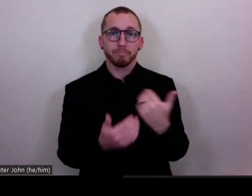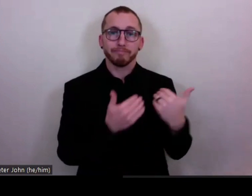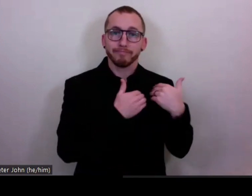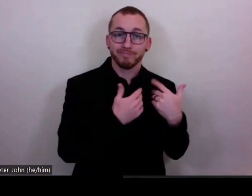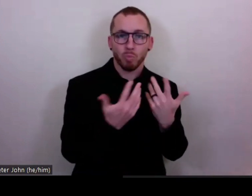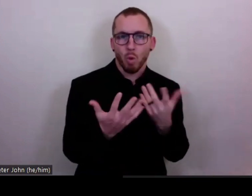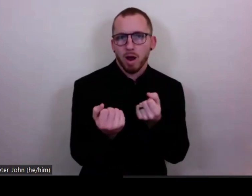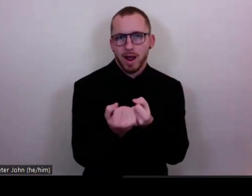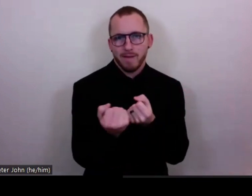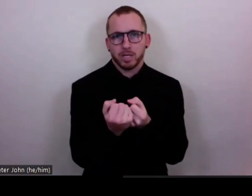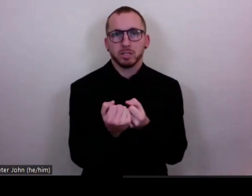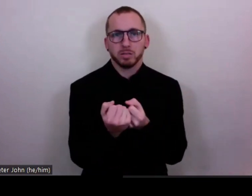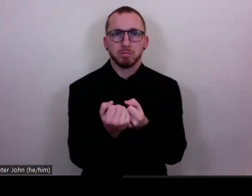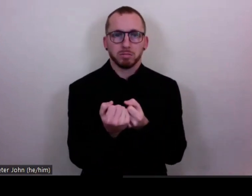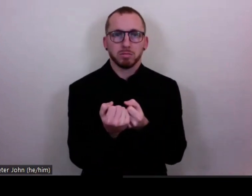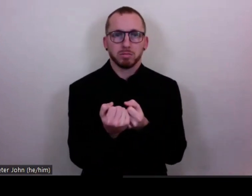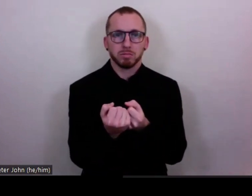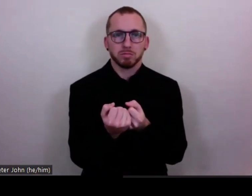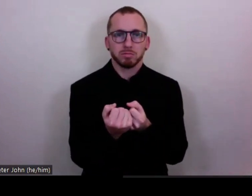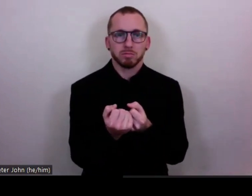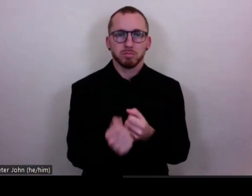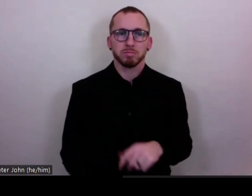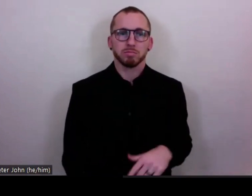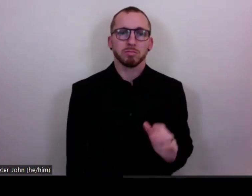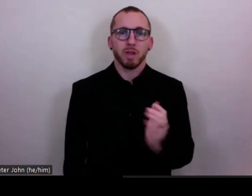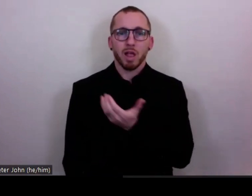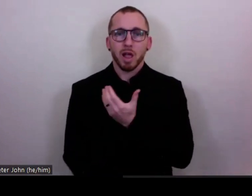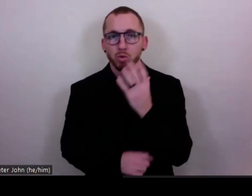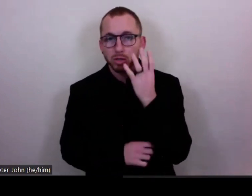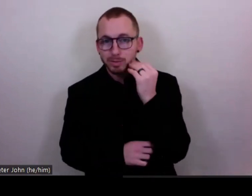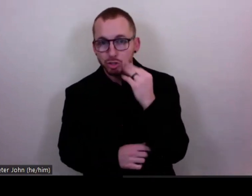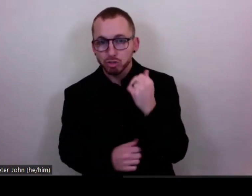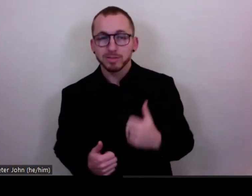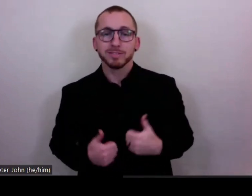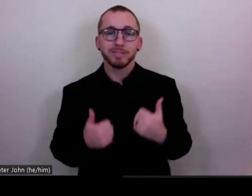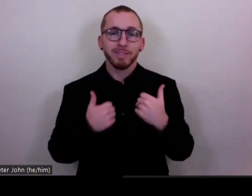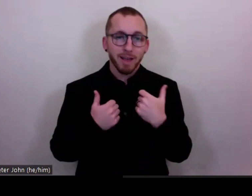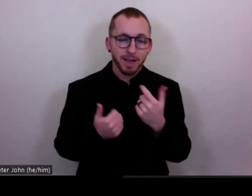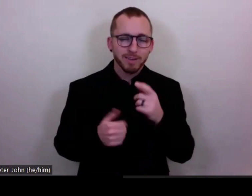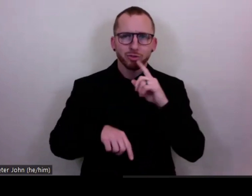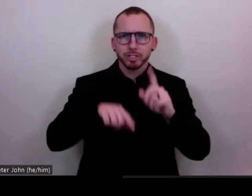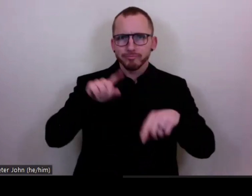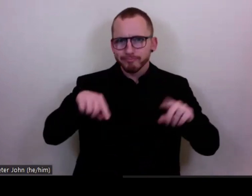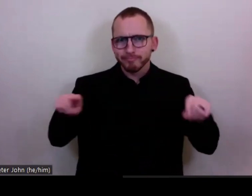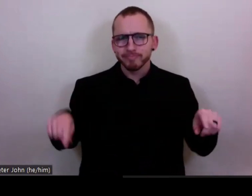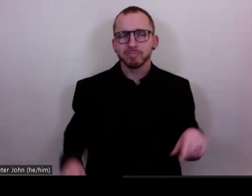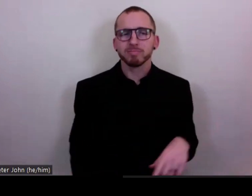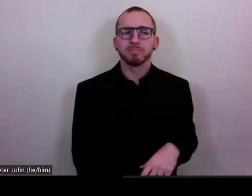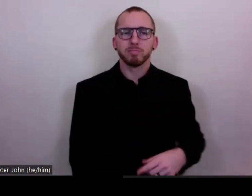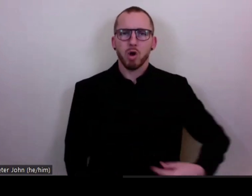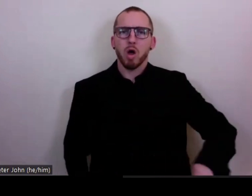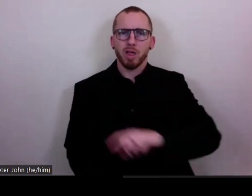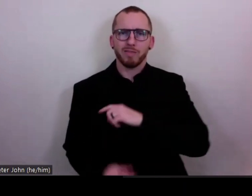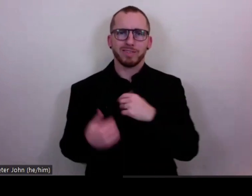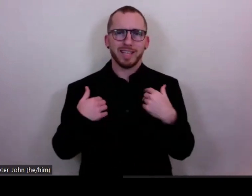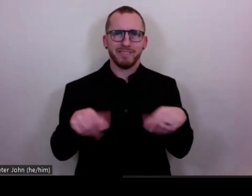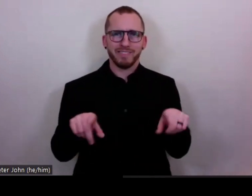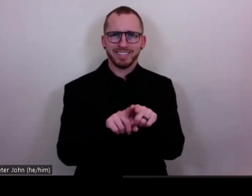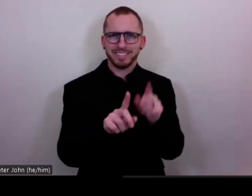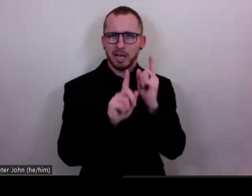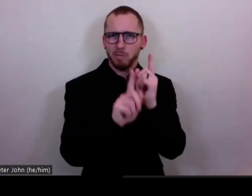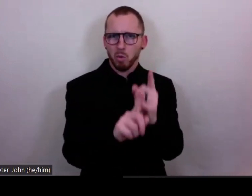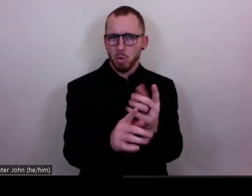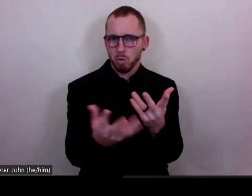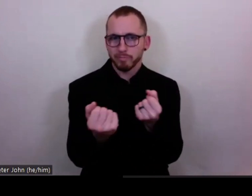life area, you know, stages of life, but we all have the same goal, is to advocate